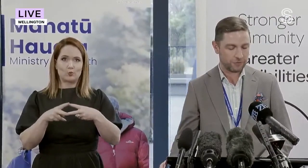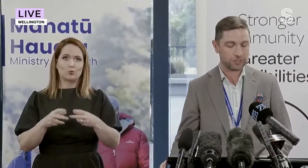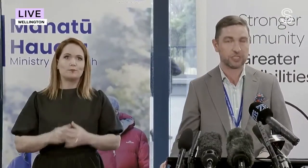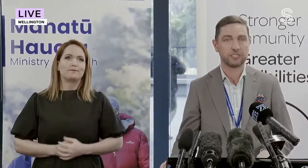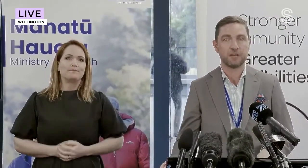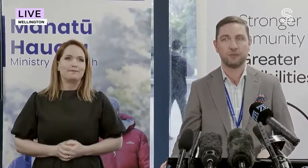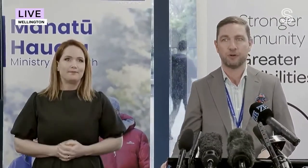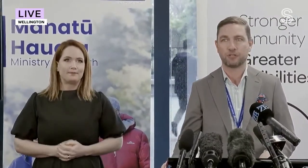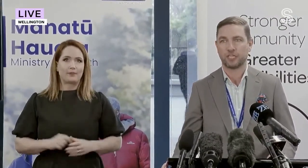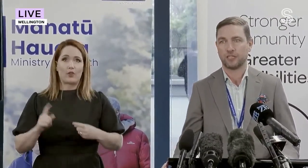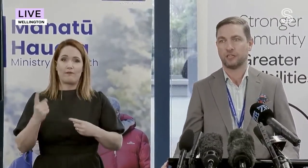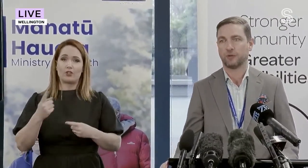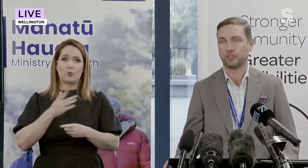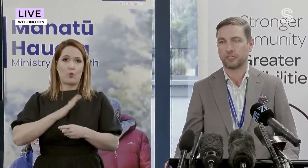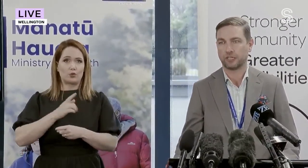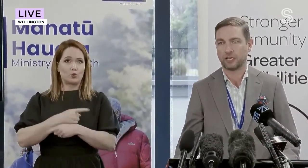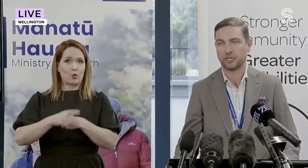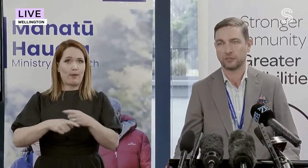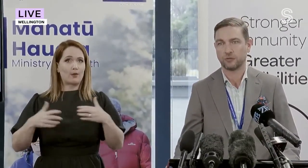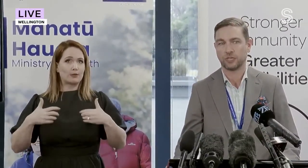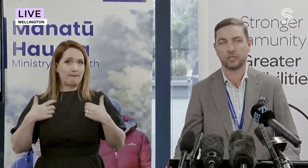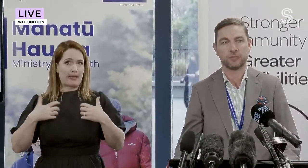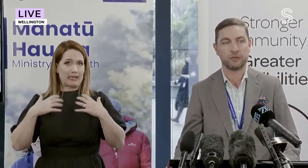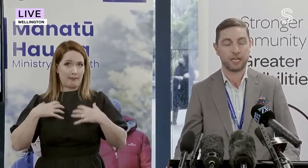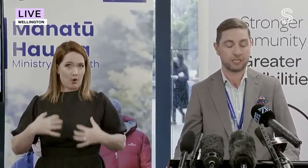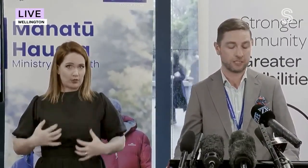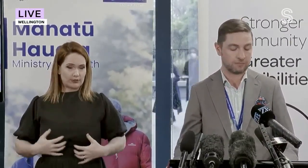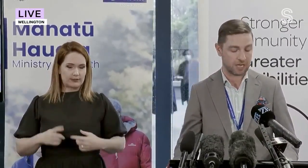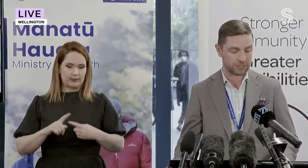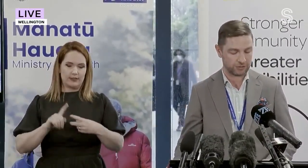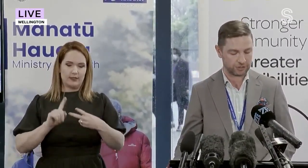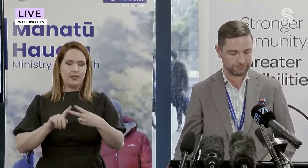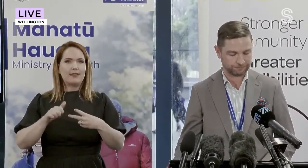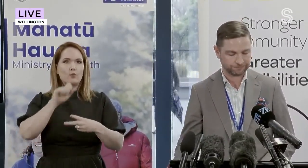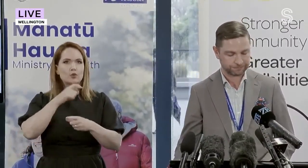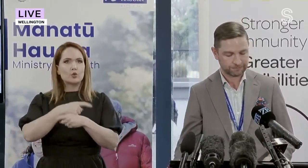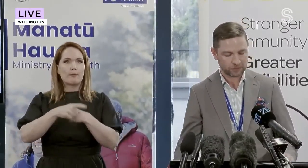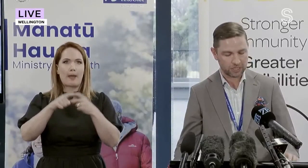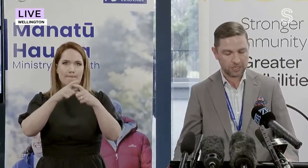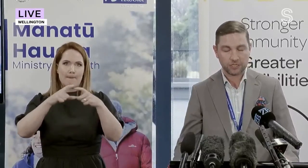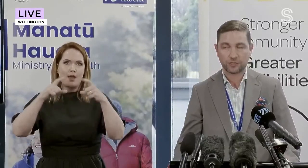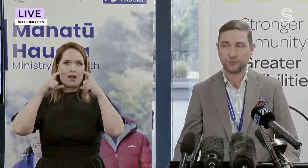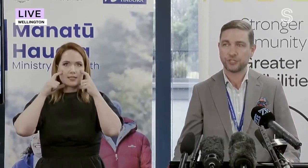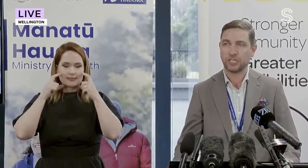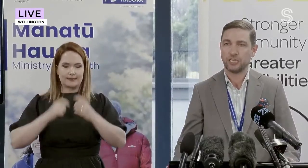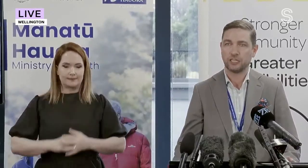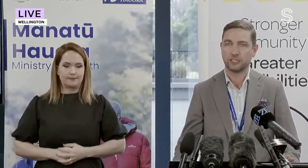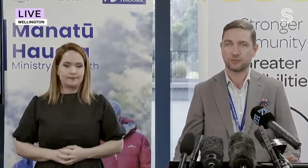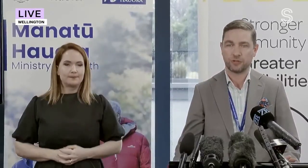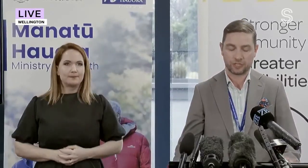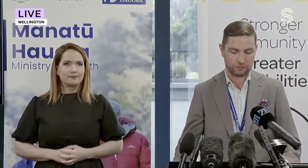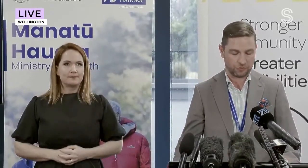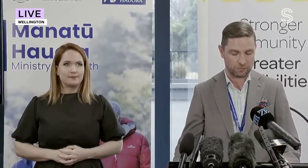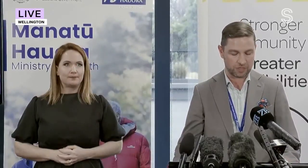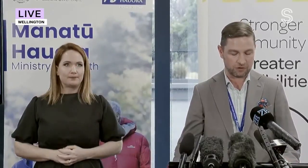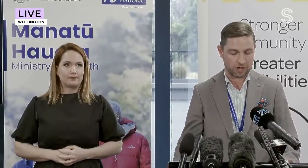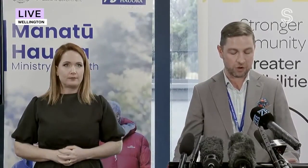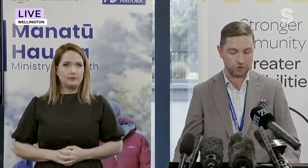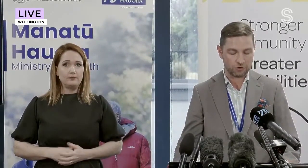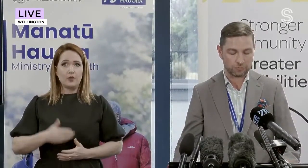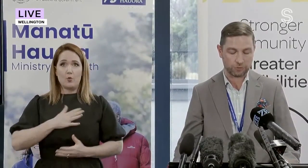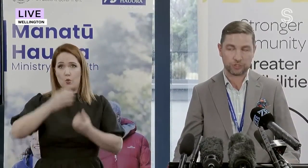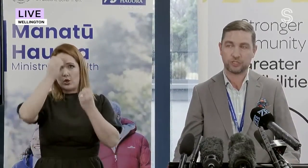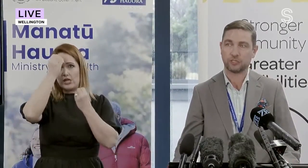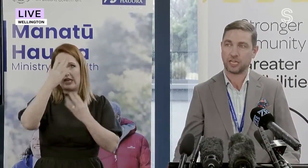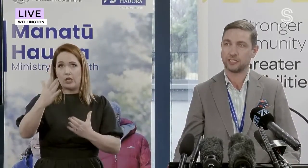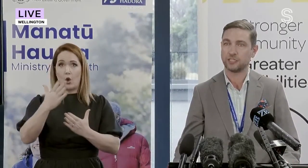The first is monkeypox, and then I'm going to talk a little bit about mask use. So firstly, I just want to confirm that there are no